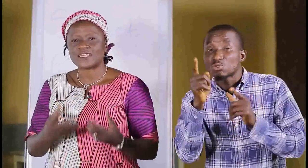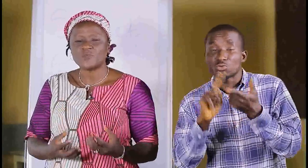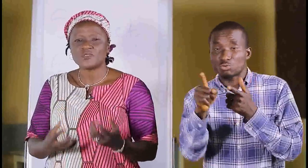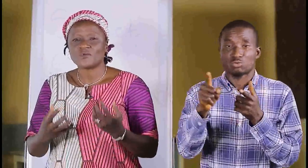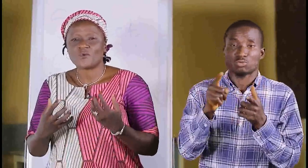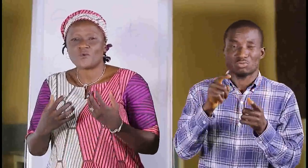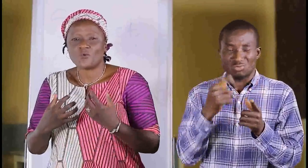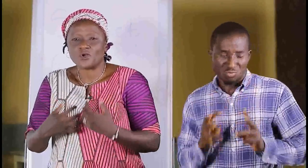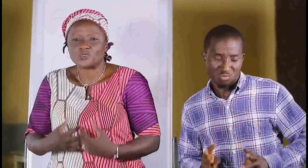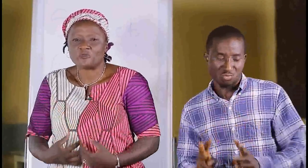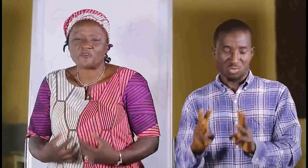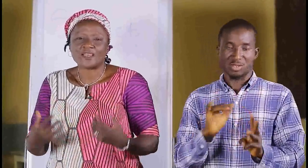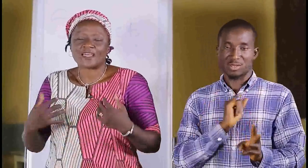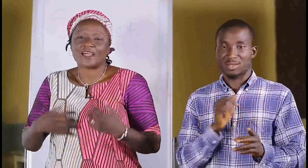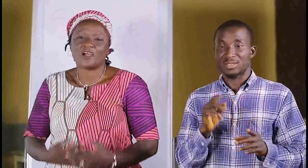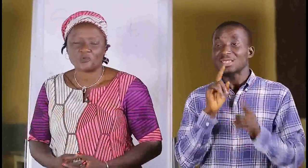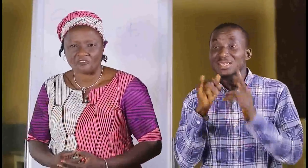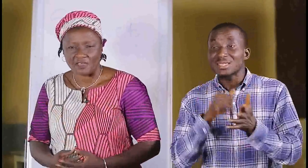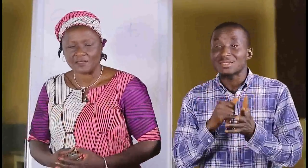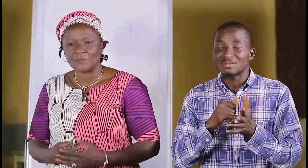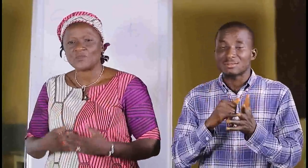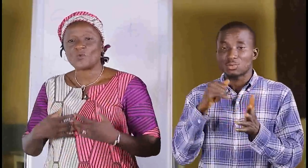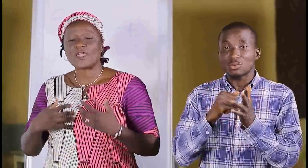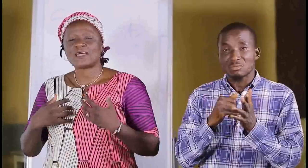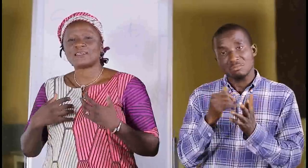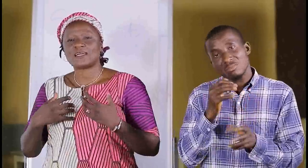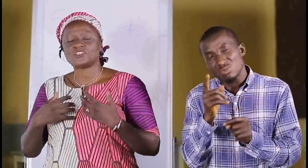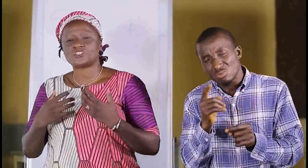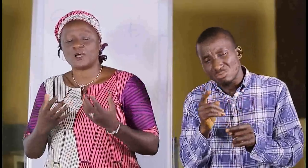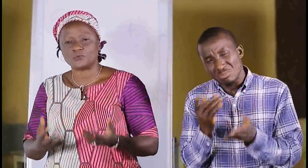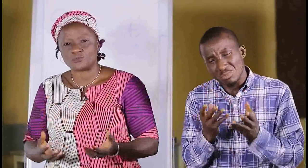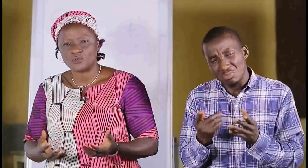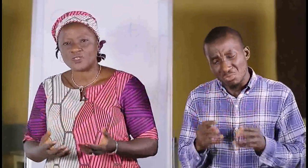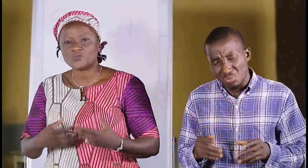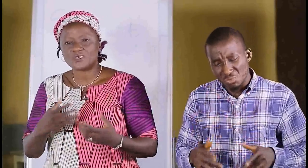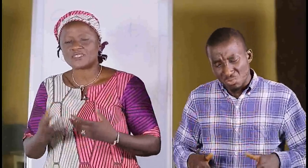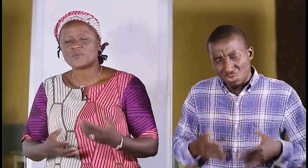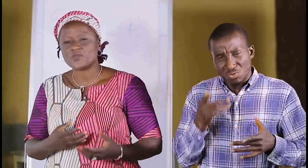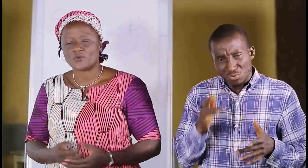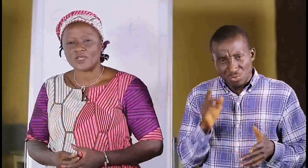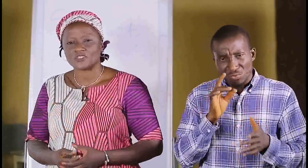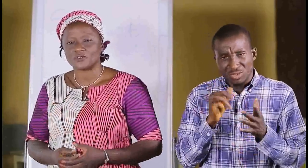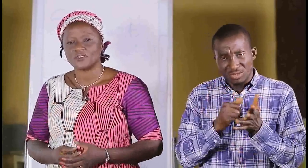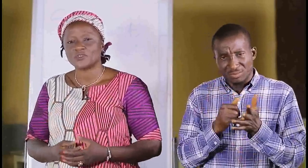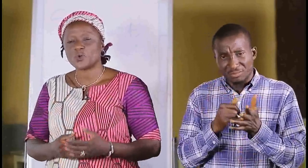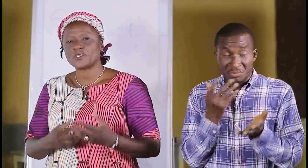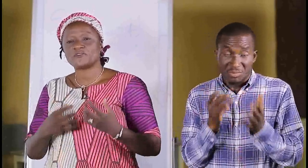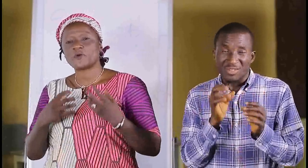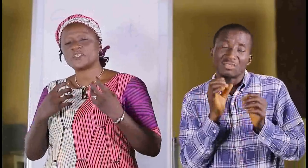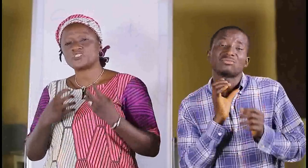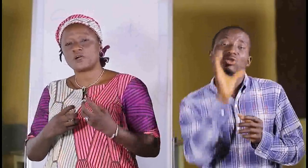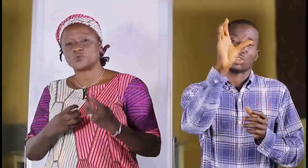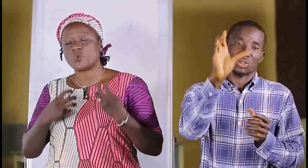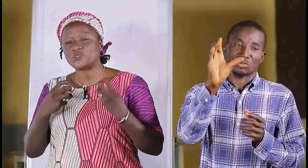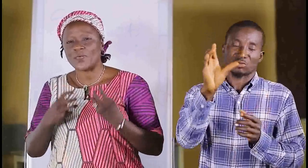will determine what you feel and how you feel. When I shout, that will determine your reaction. So